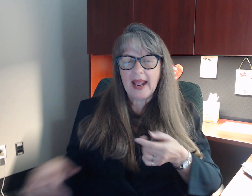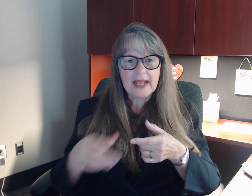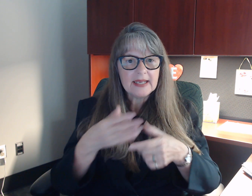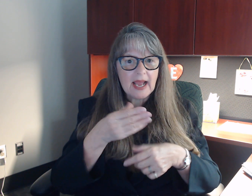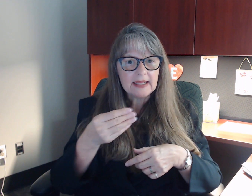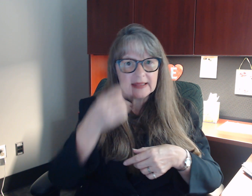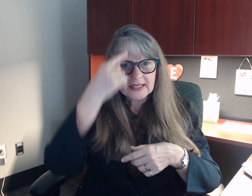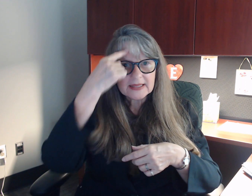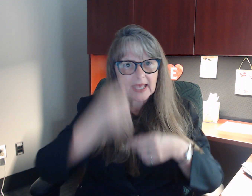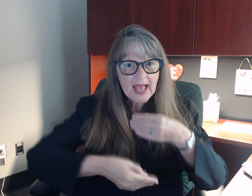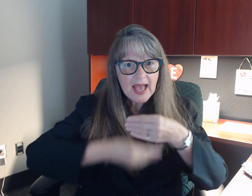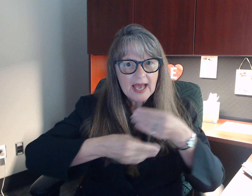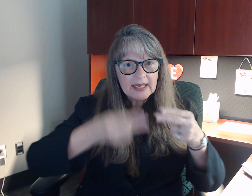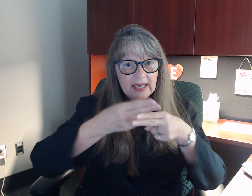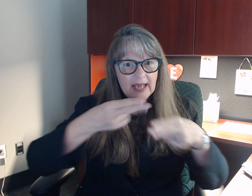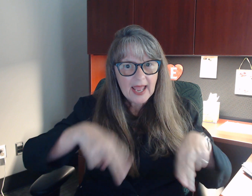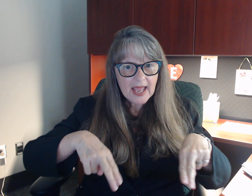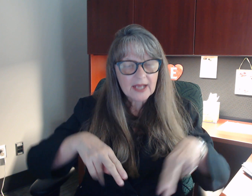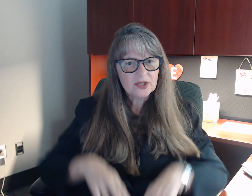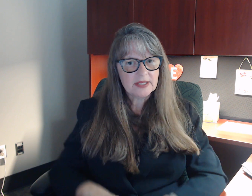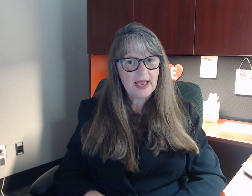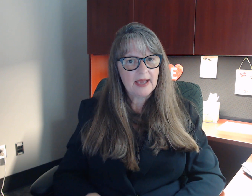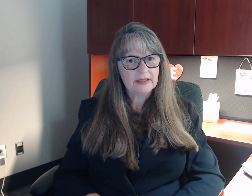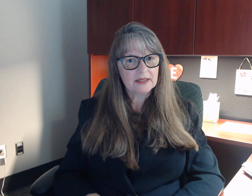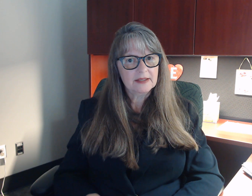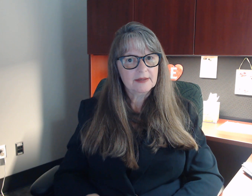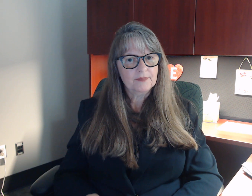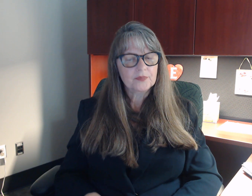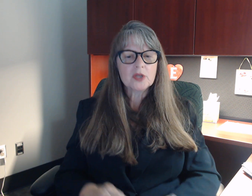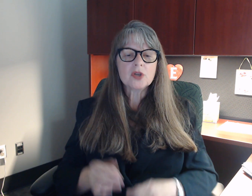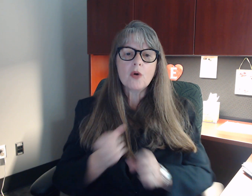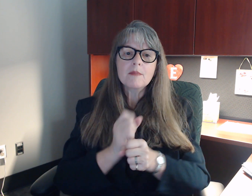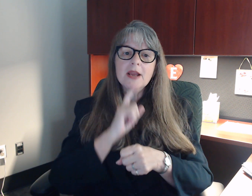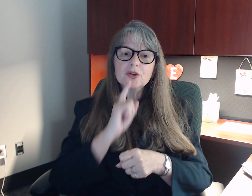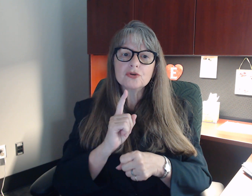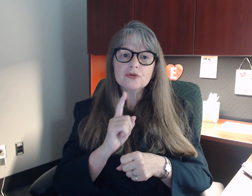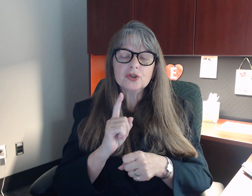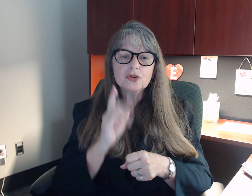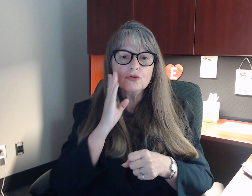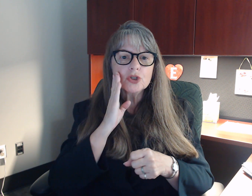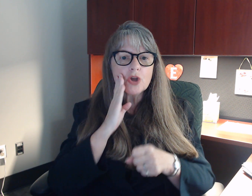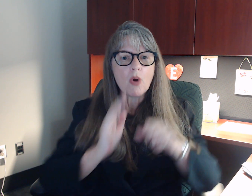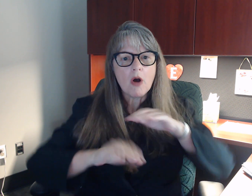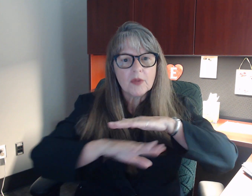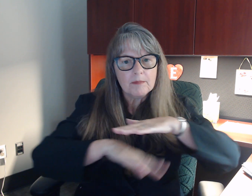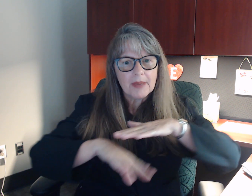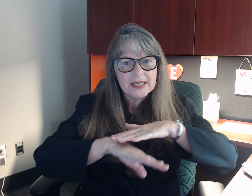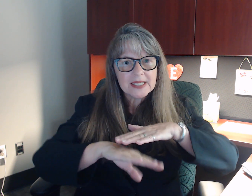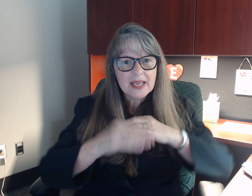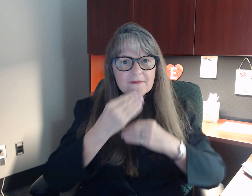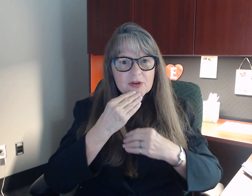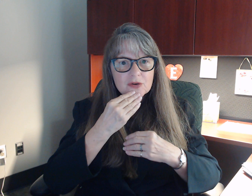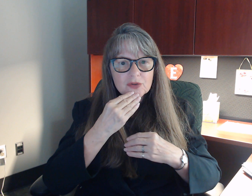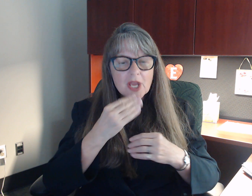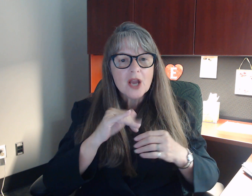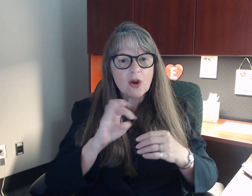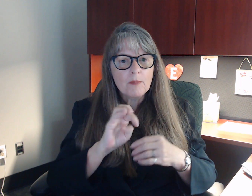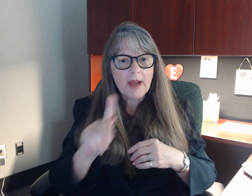And I think they add an egg to that. So make sure that you just know all the basic foods. Go back